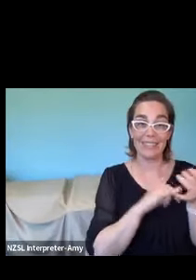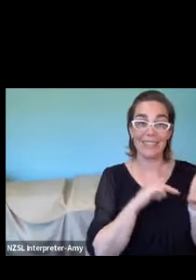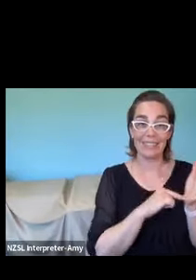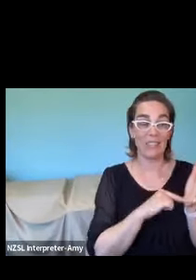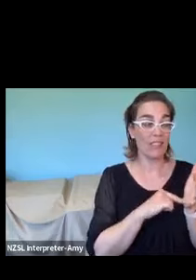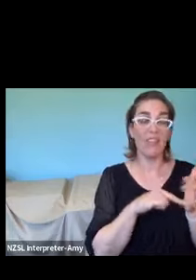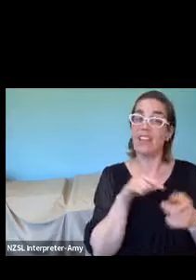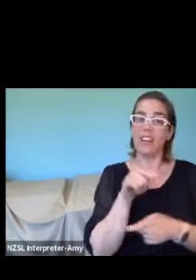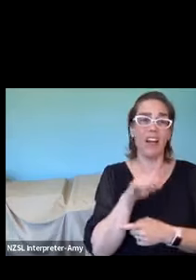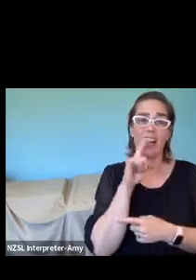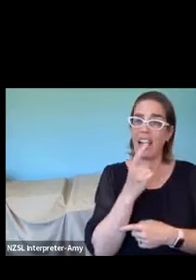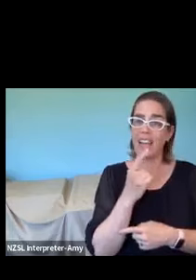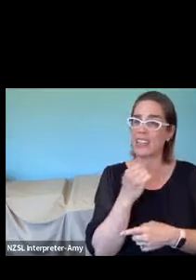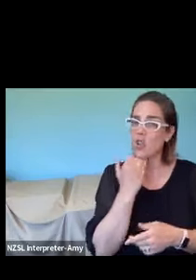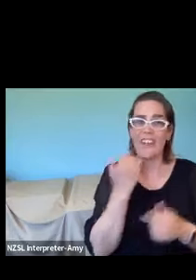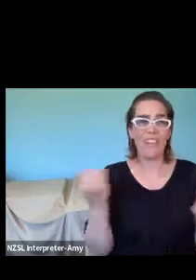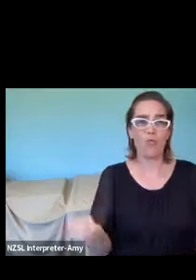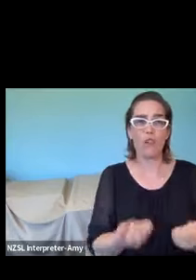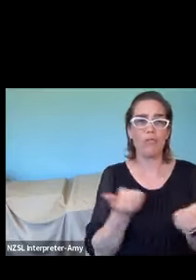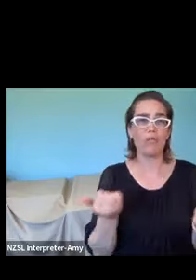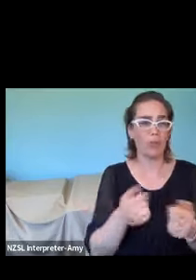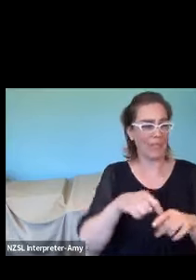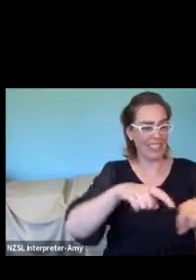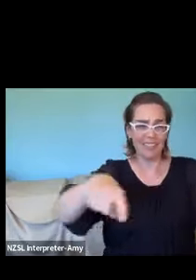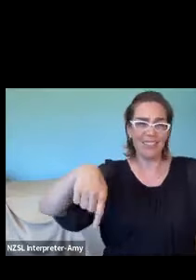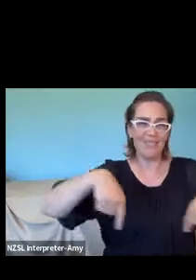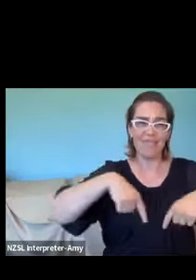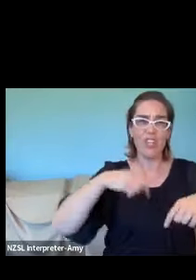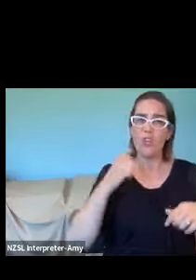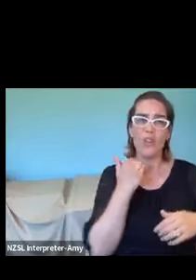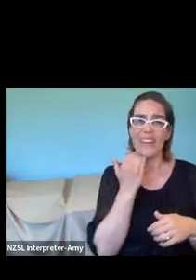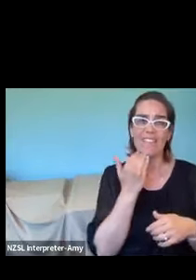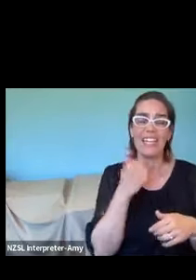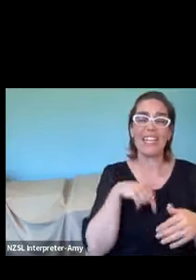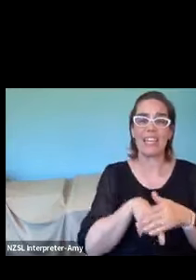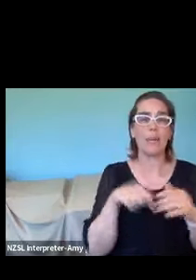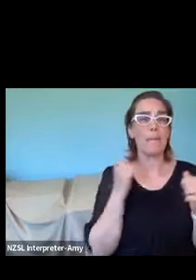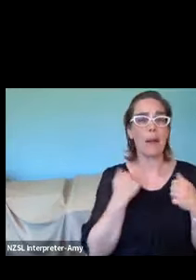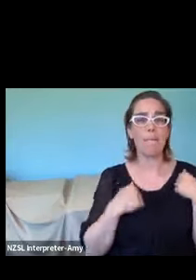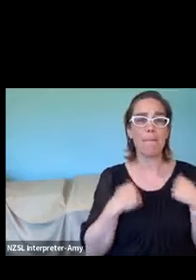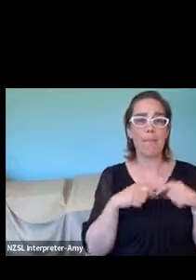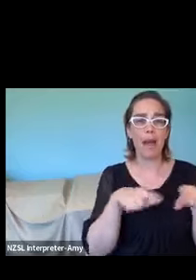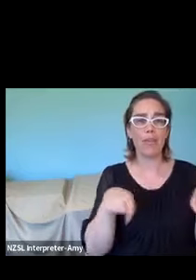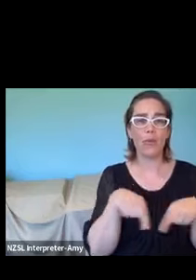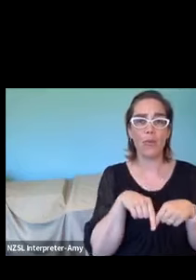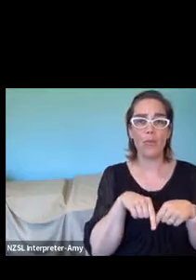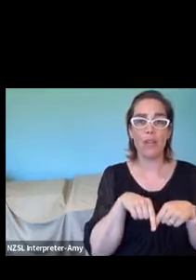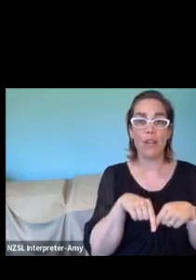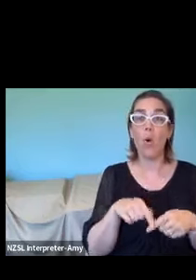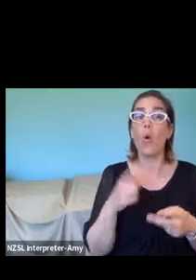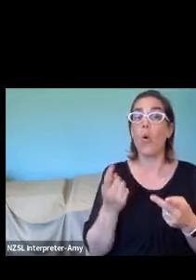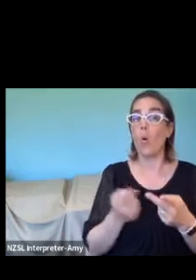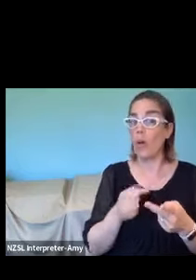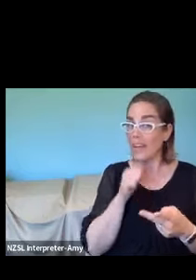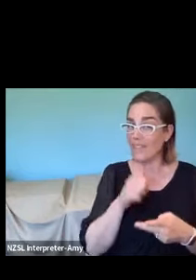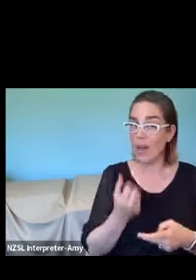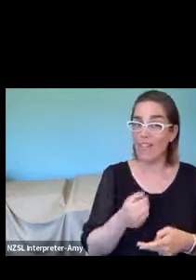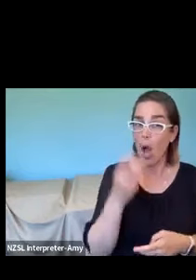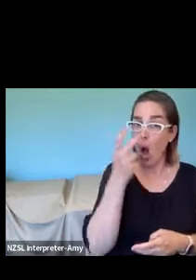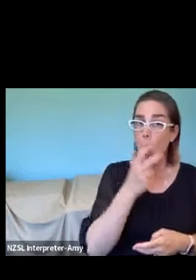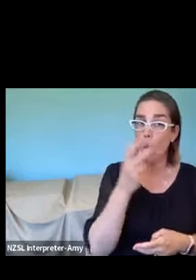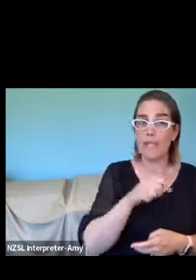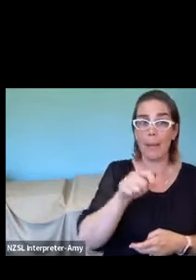bedrooms to have that hoist there. And then we have parents, with an older person now, children get older, they turn into